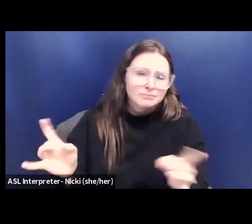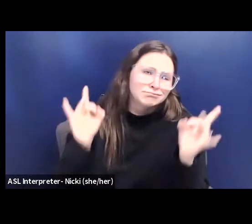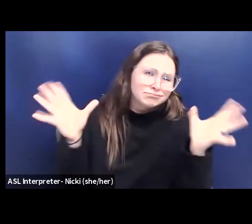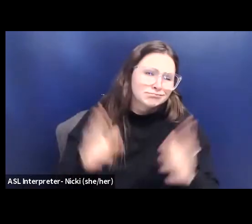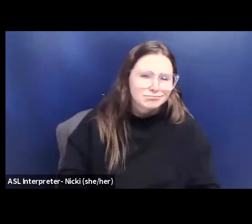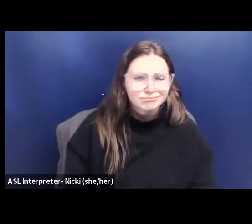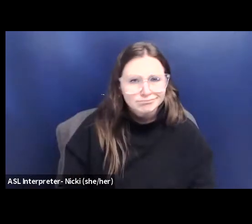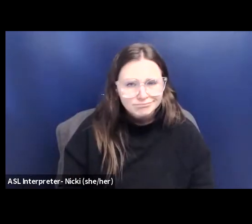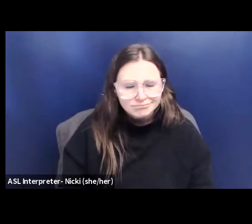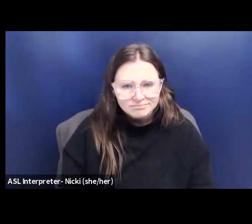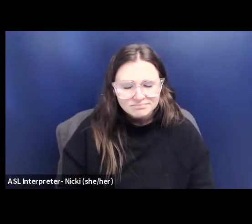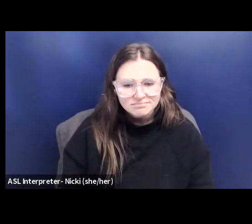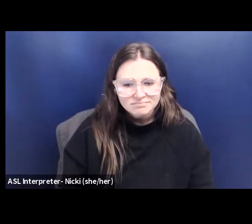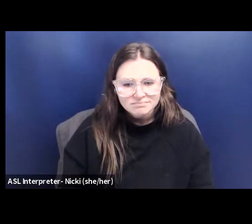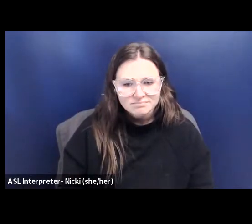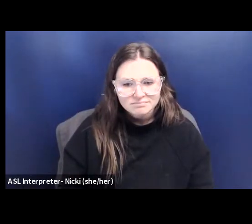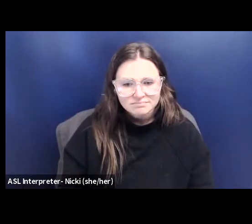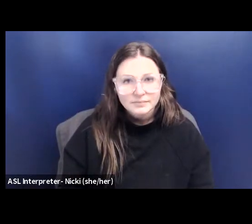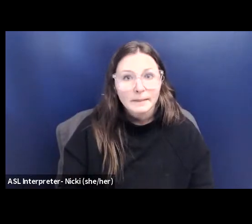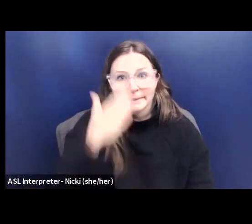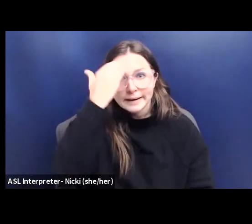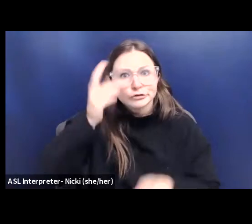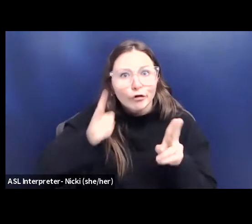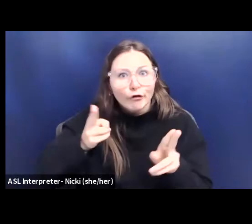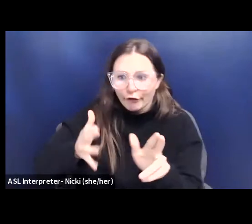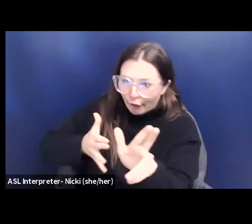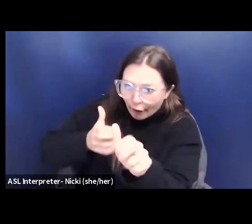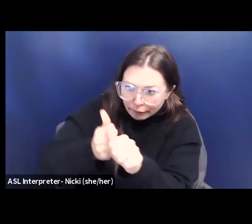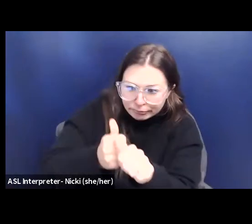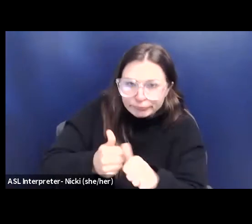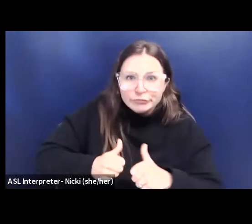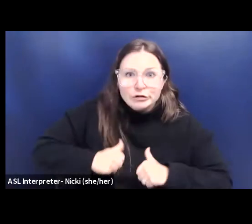I also think, a lot of